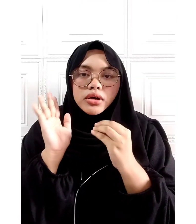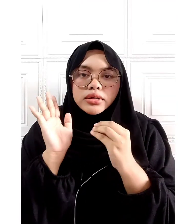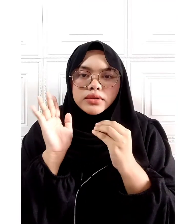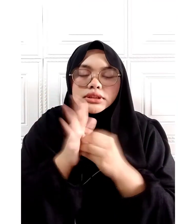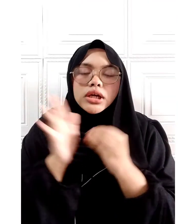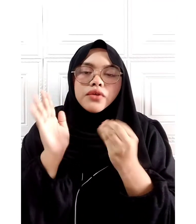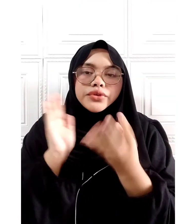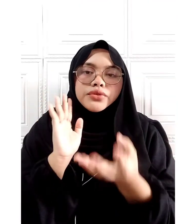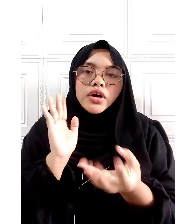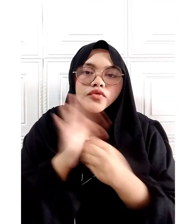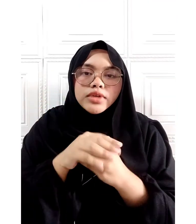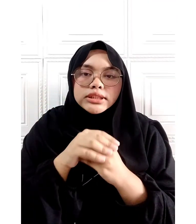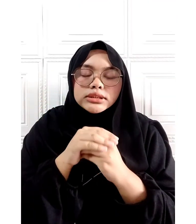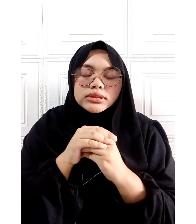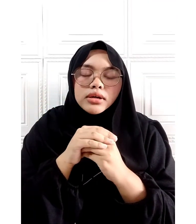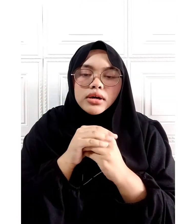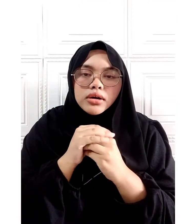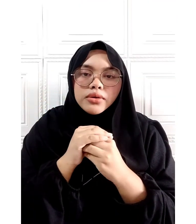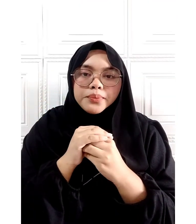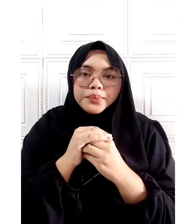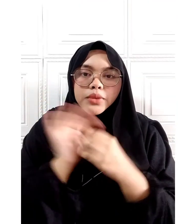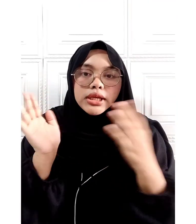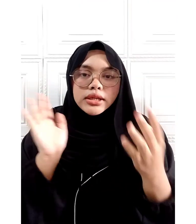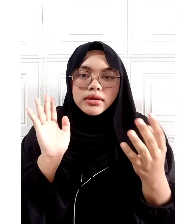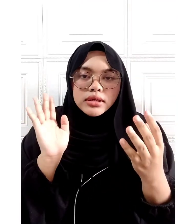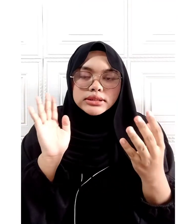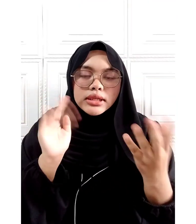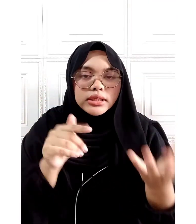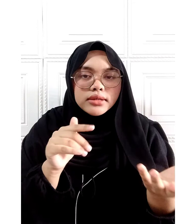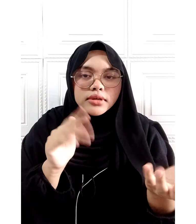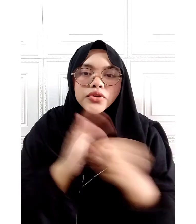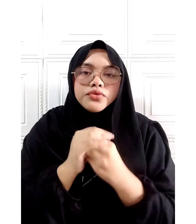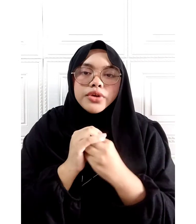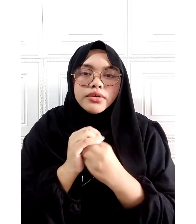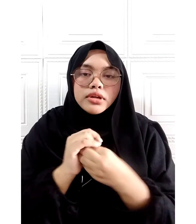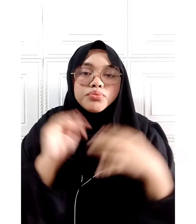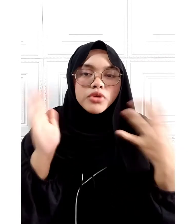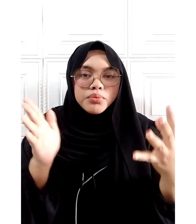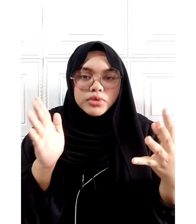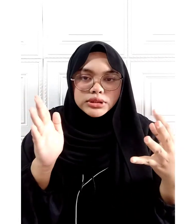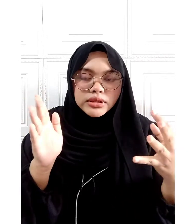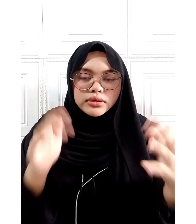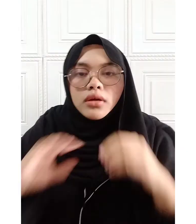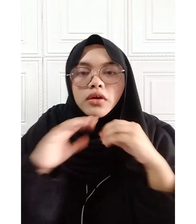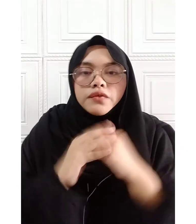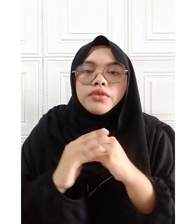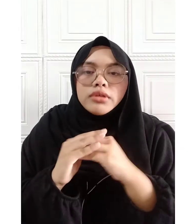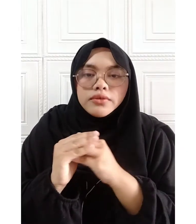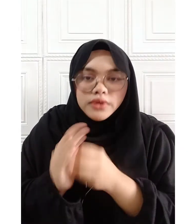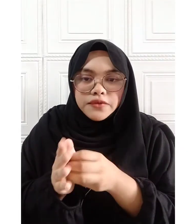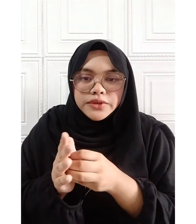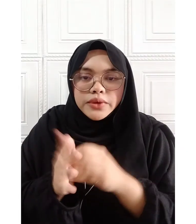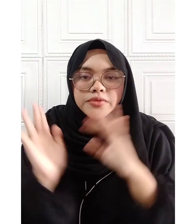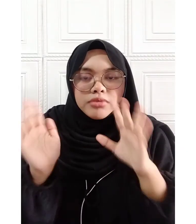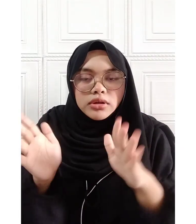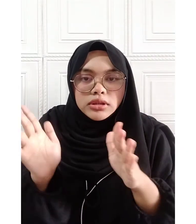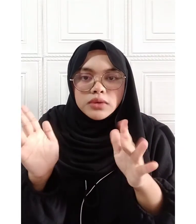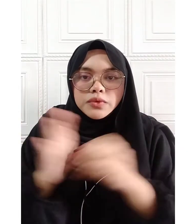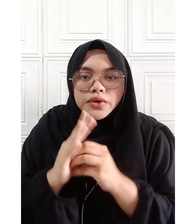The result of the graph is a linear graph of directly proportional. From the graph that we have plotted, we found